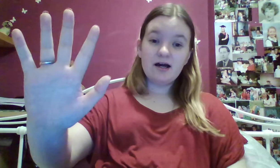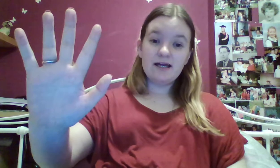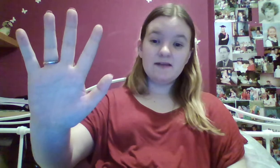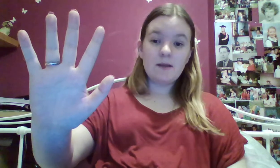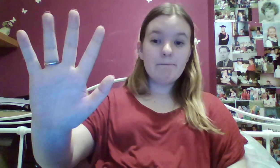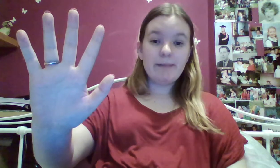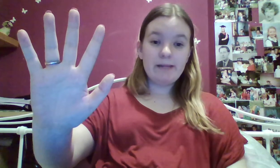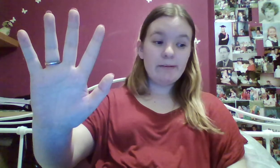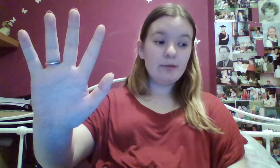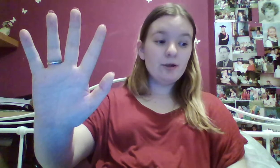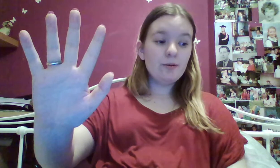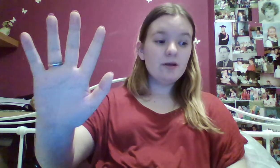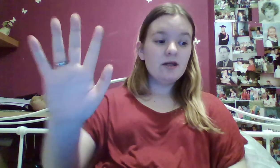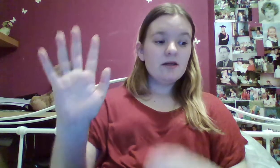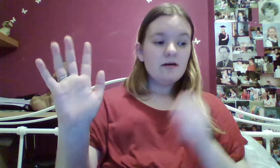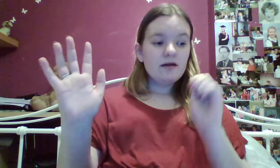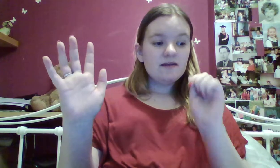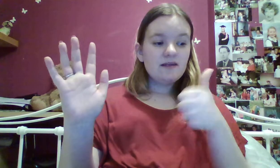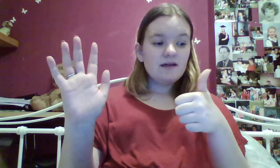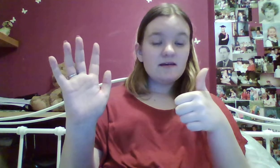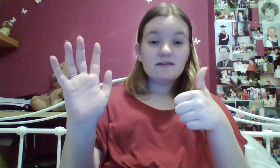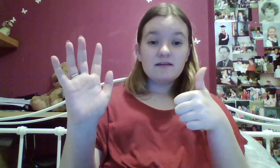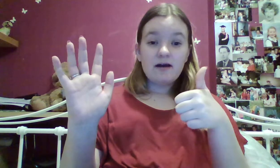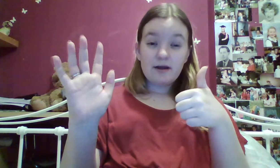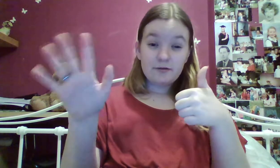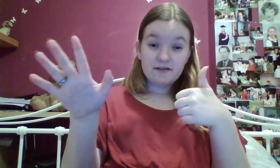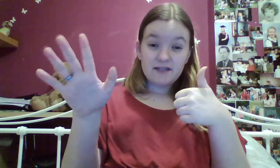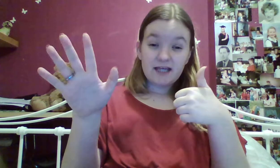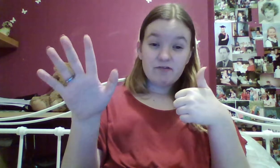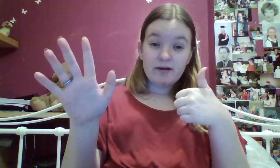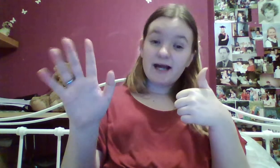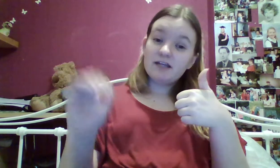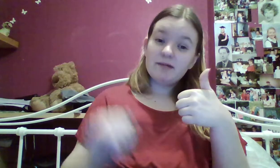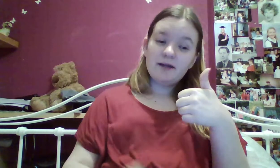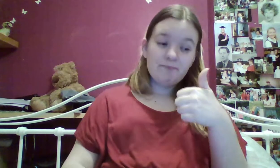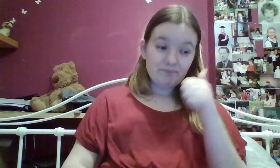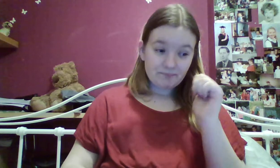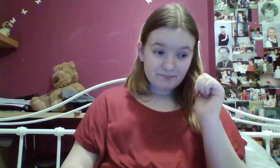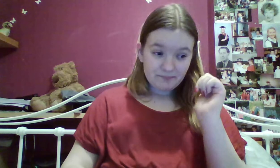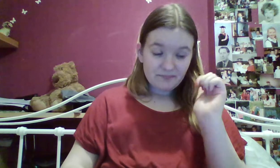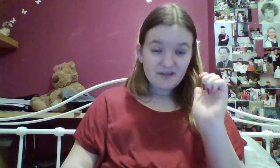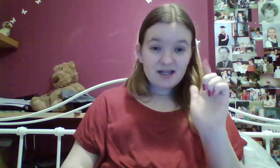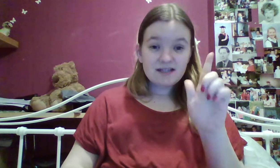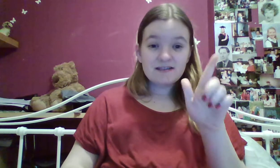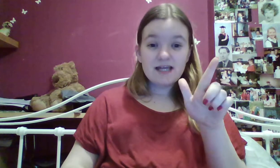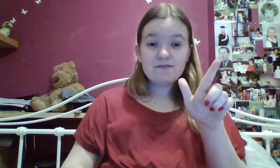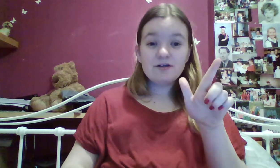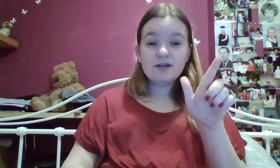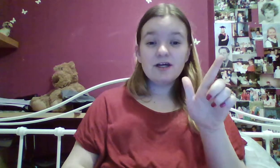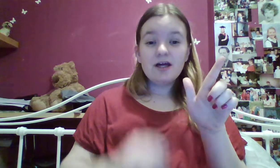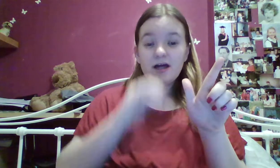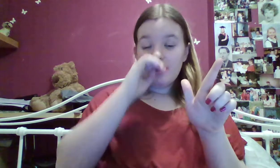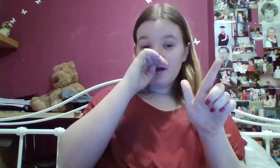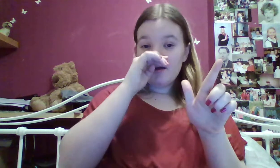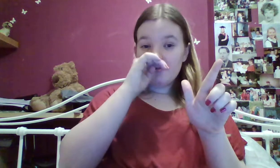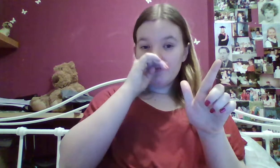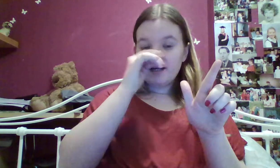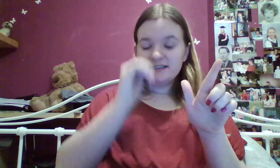is baby blue. 6. I go to Sixth Form Academy. 7. I